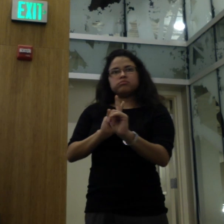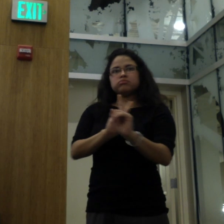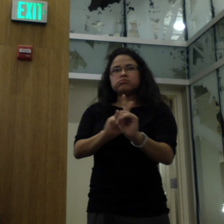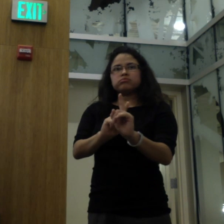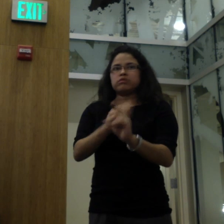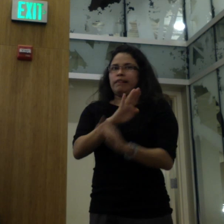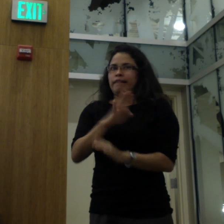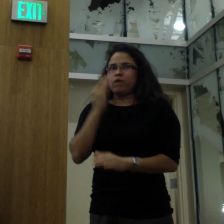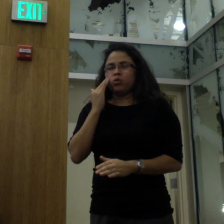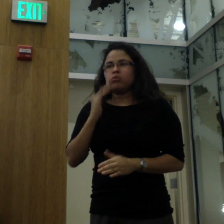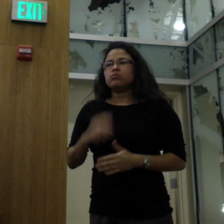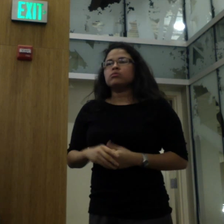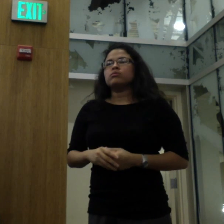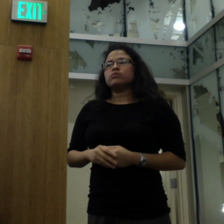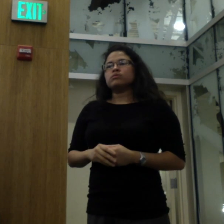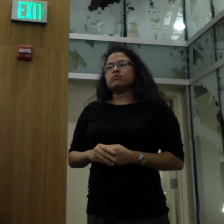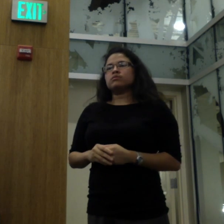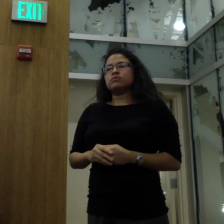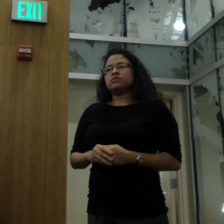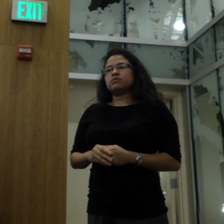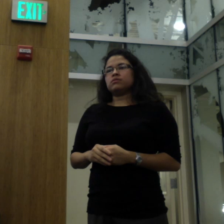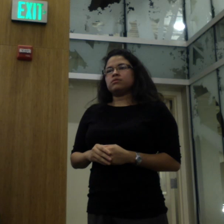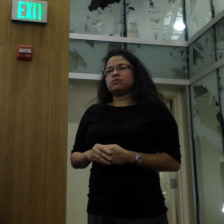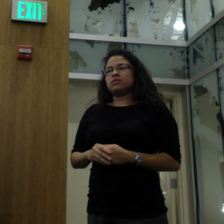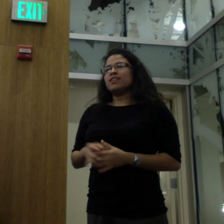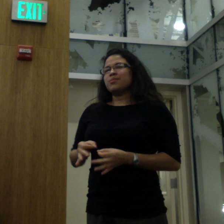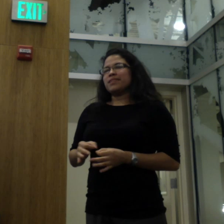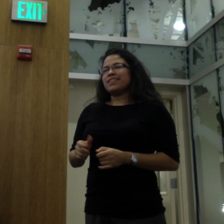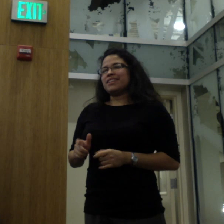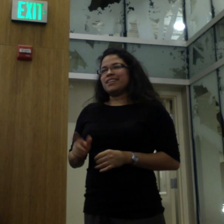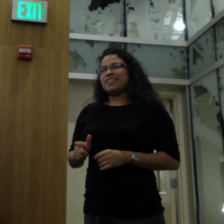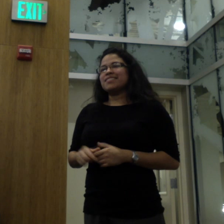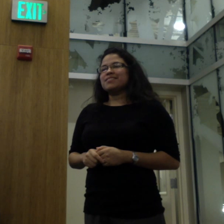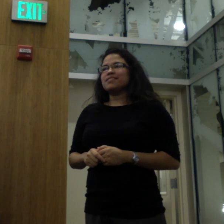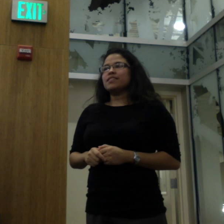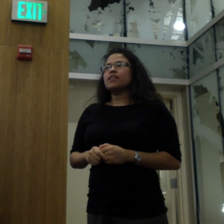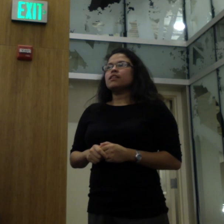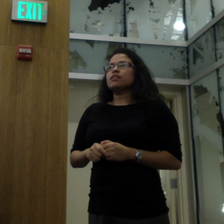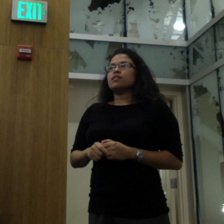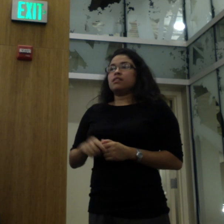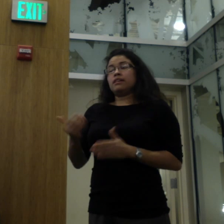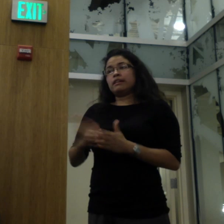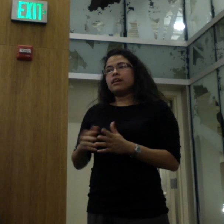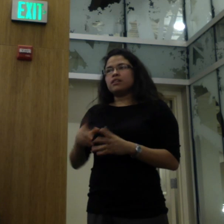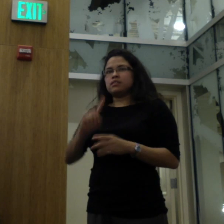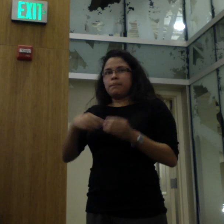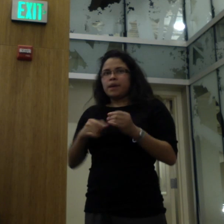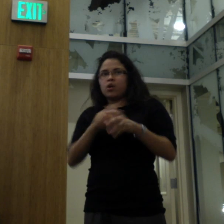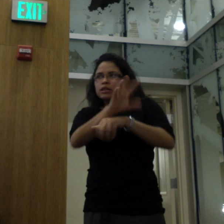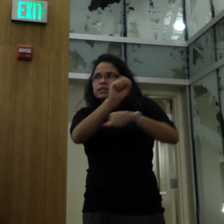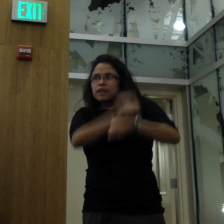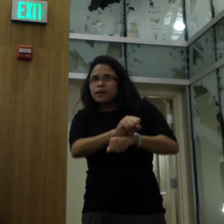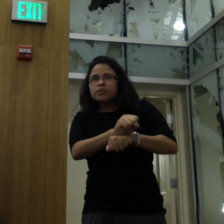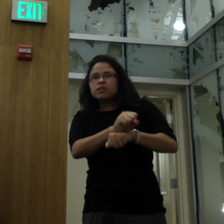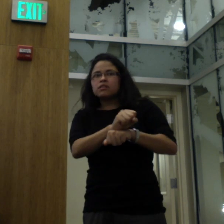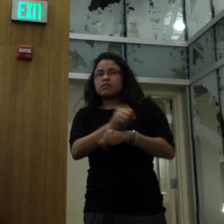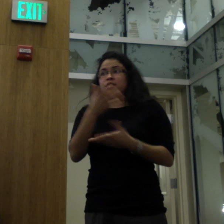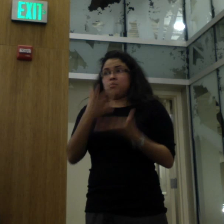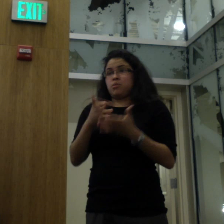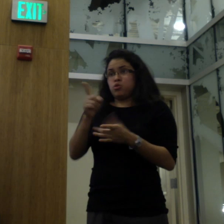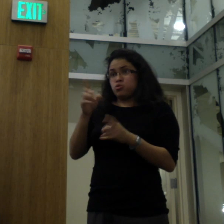an excellent point. So really, just once again, it's that adaptability. Yeah, you may be able to wash yourself